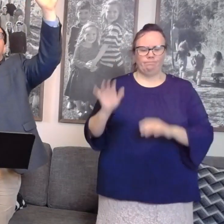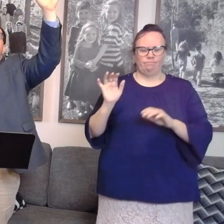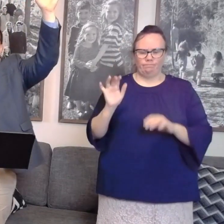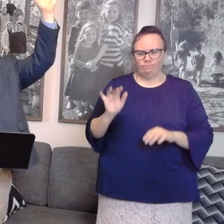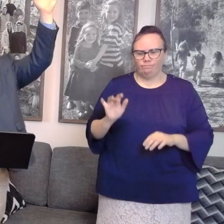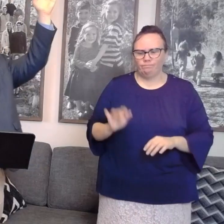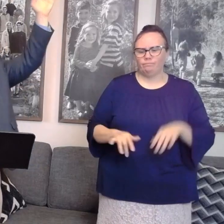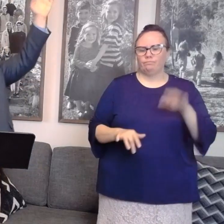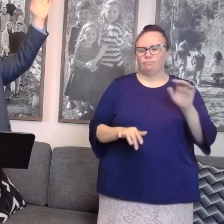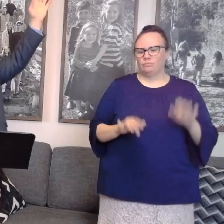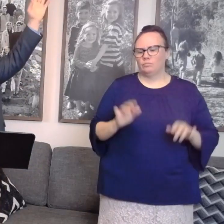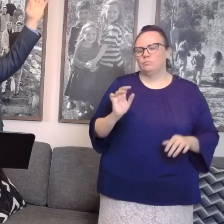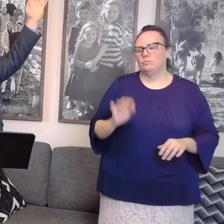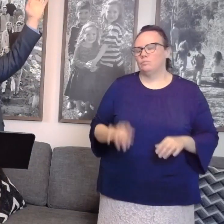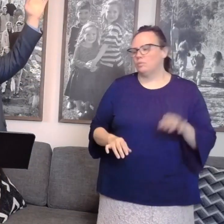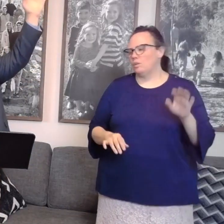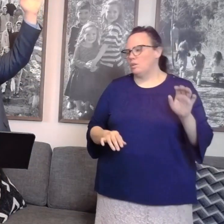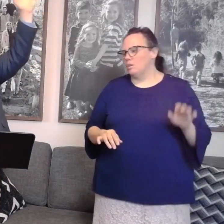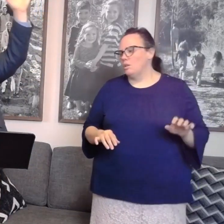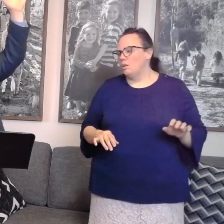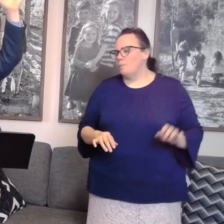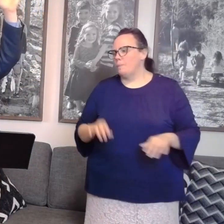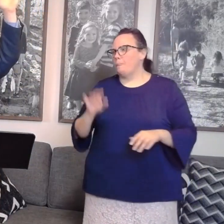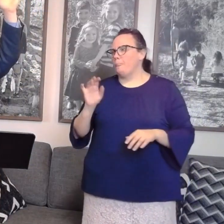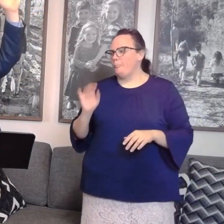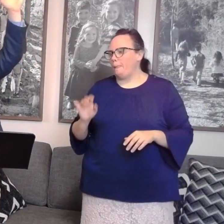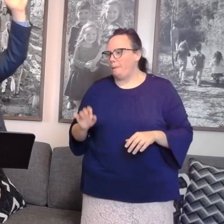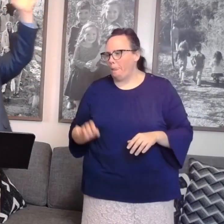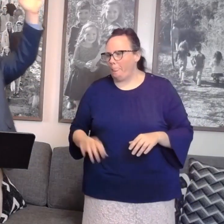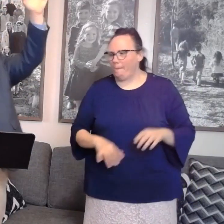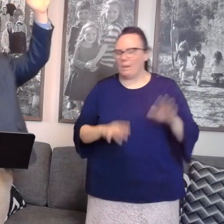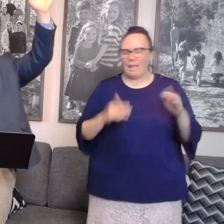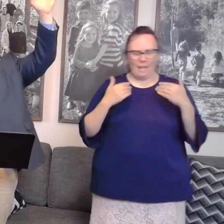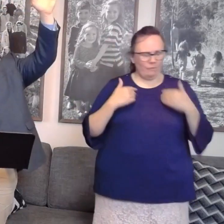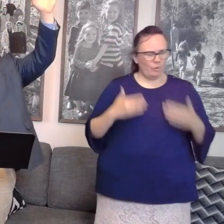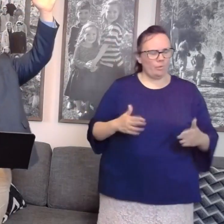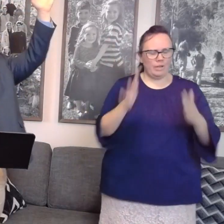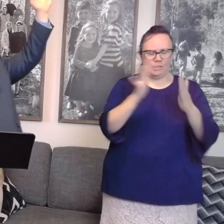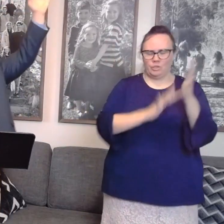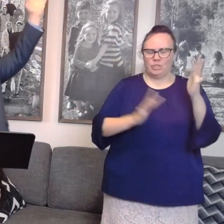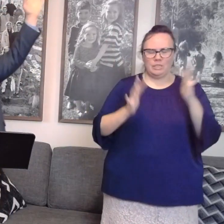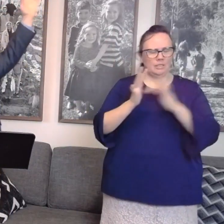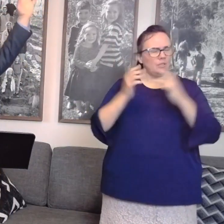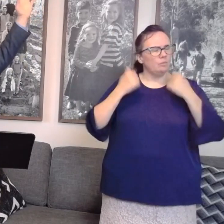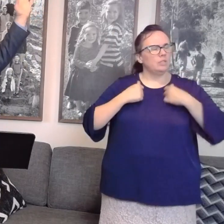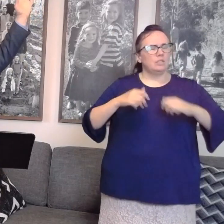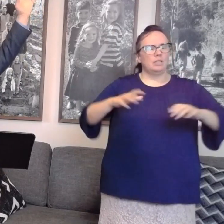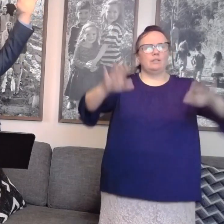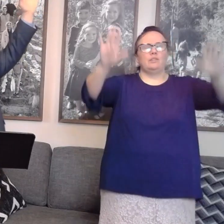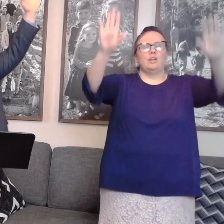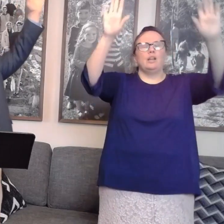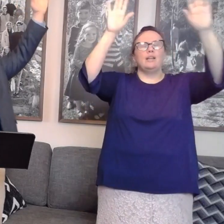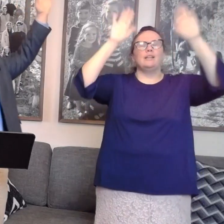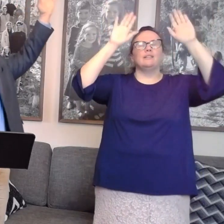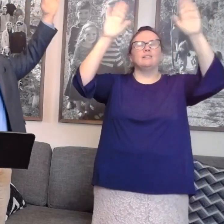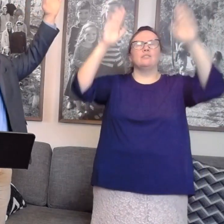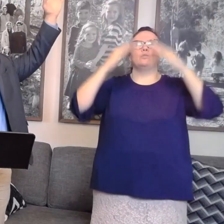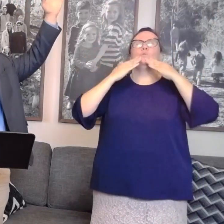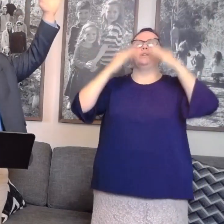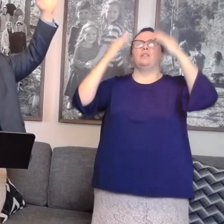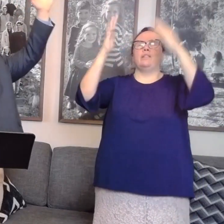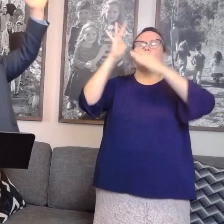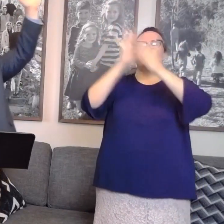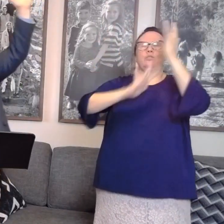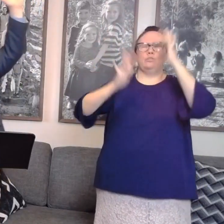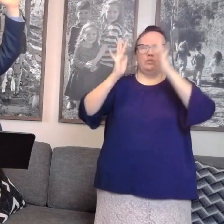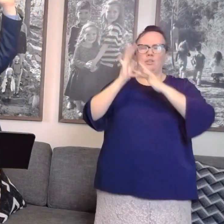Have your way tonight, oh God. Have your way tonight, oh God. Amen. Why don't you lift your hands? Thank you,